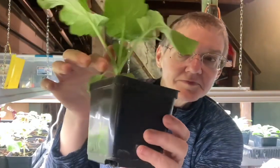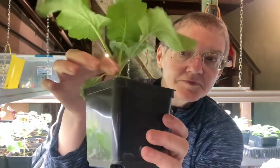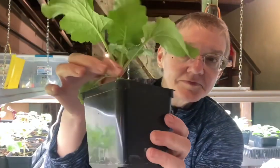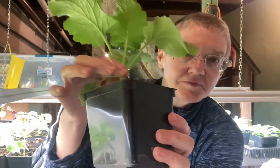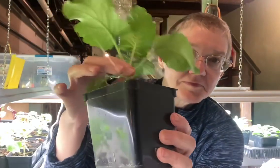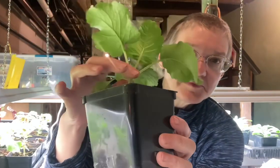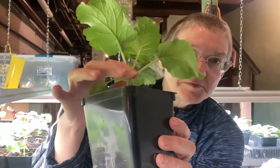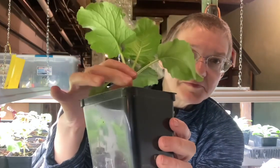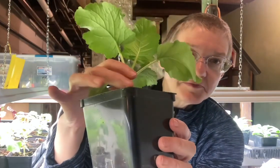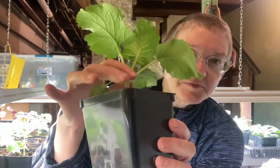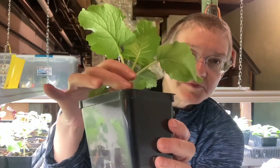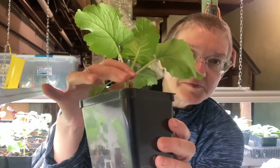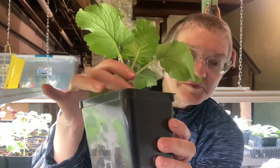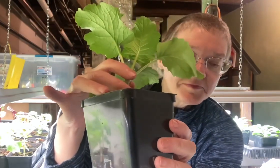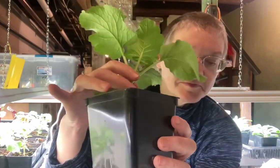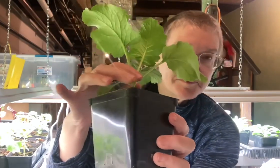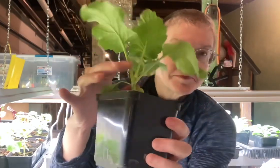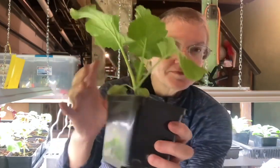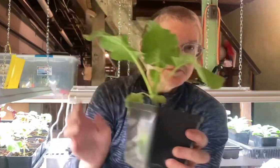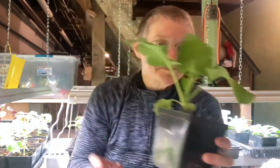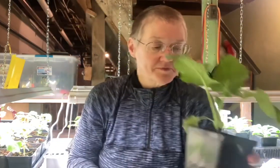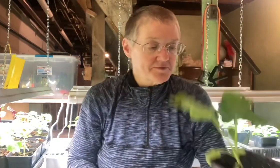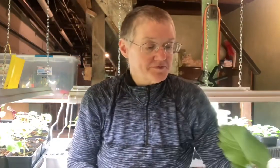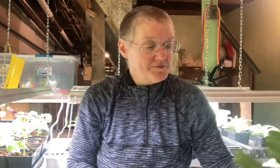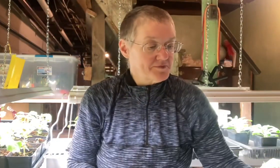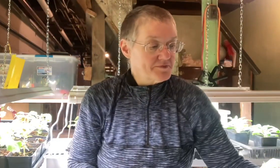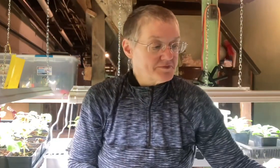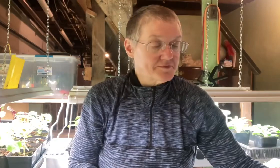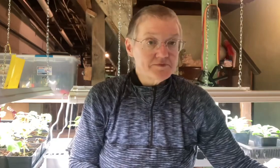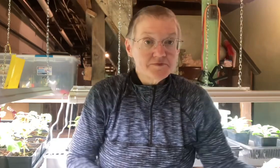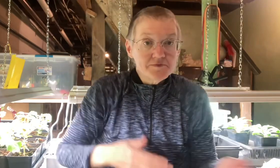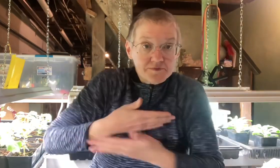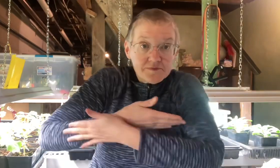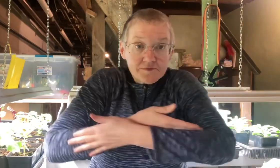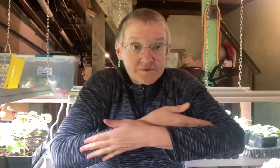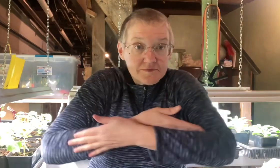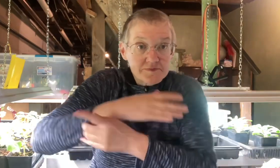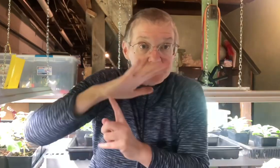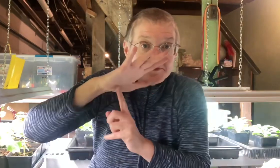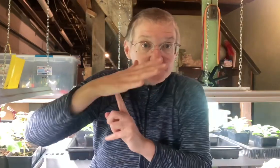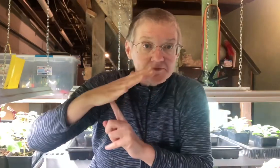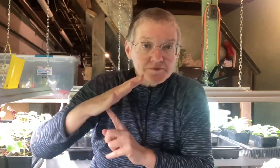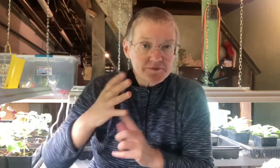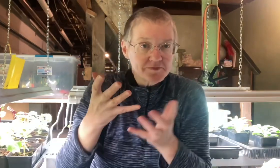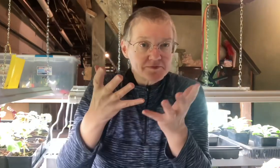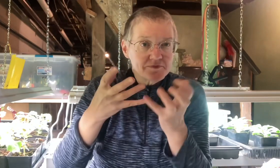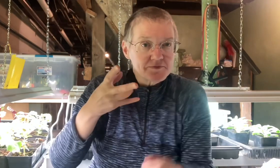Now first, you're going to want to trim off these baby leaves.